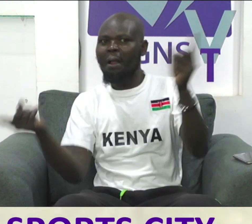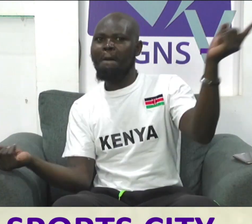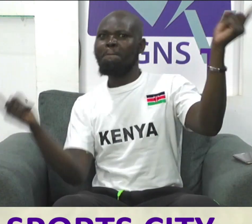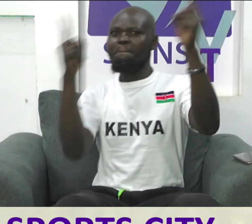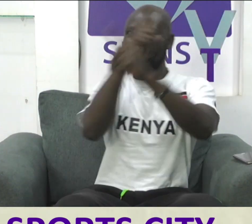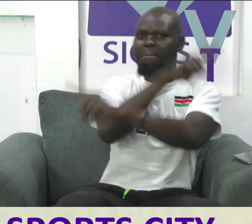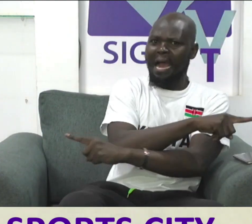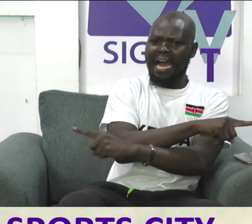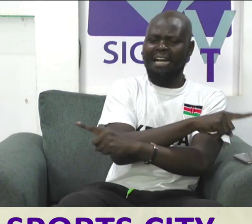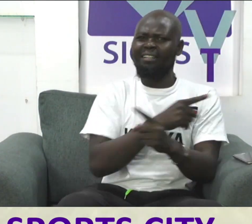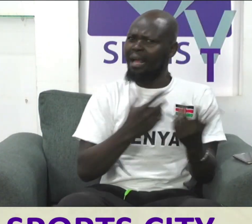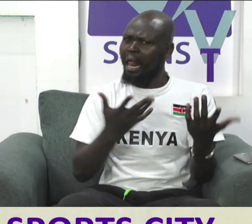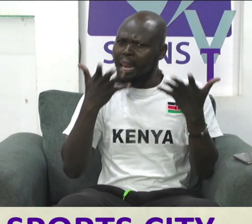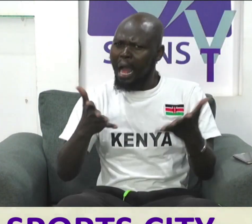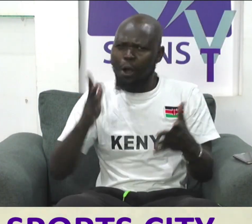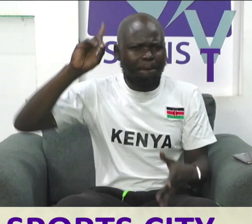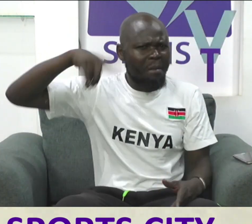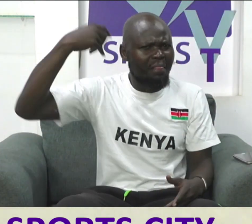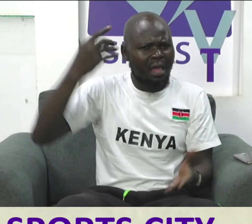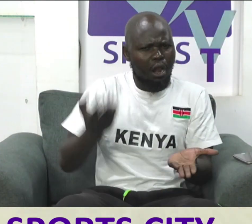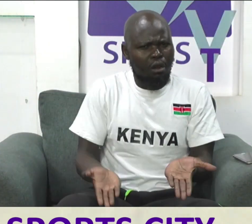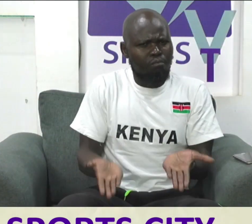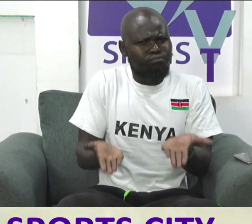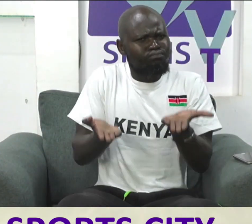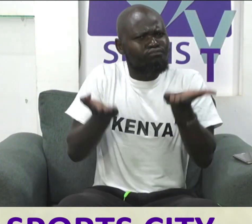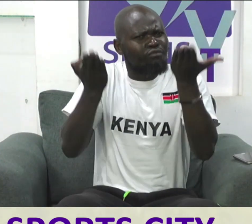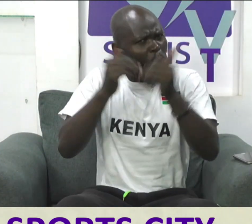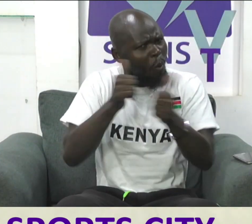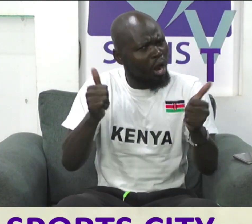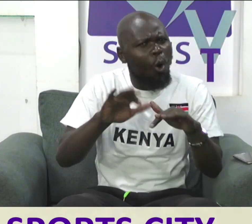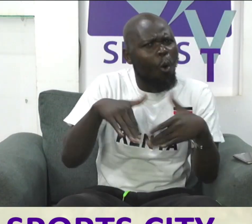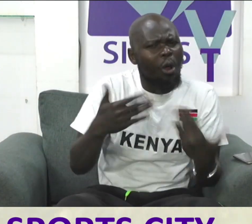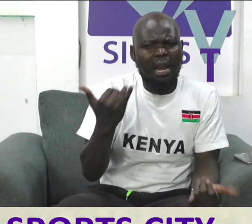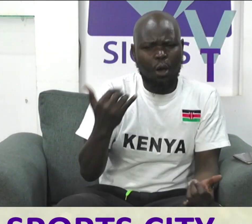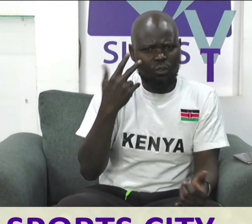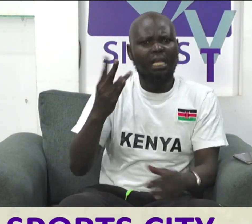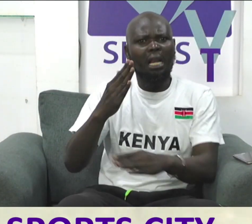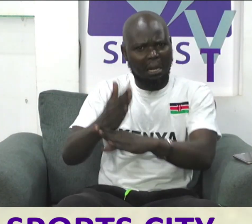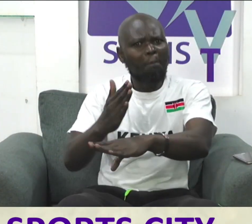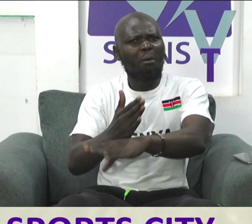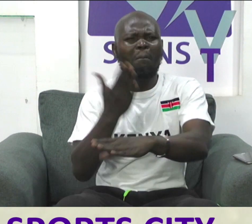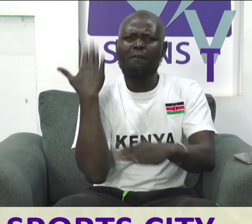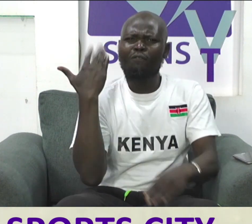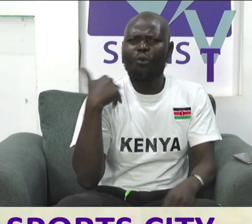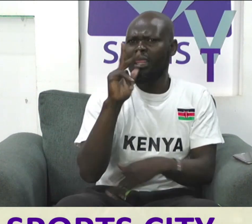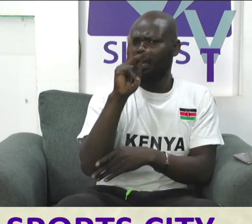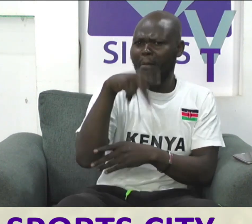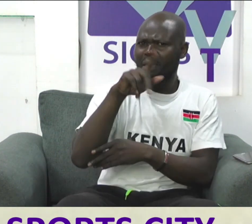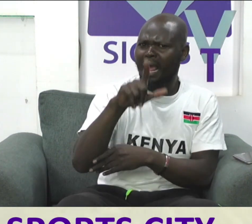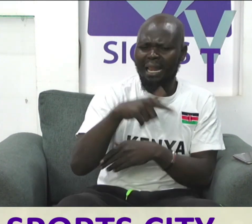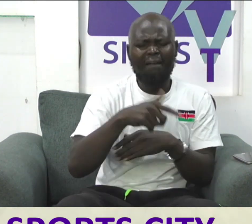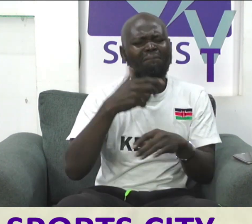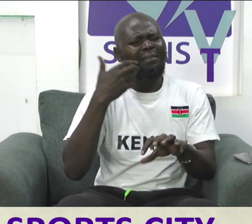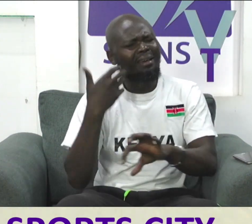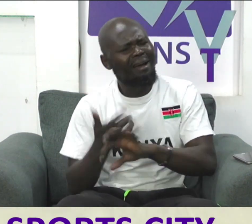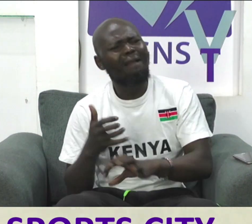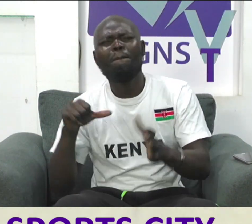So maybe in the second leg something will change, or Mathare North will retain